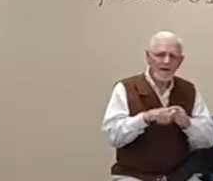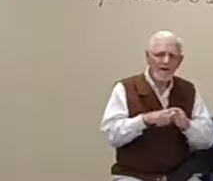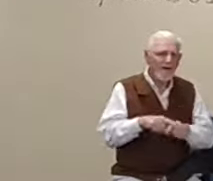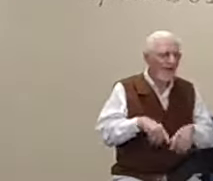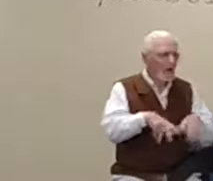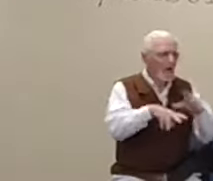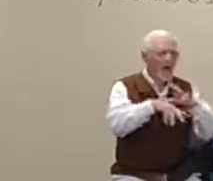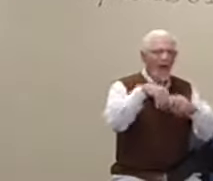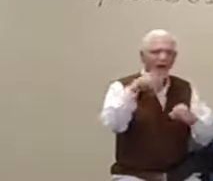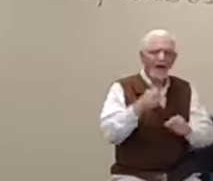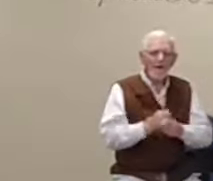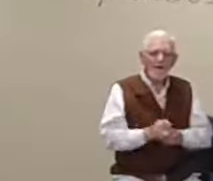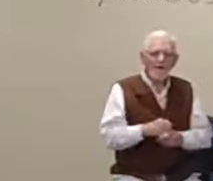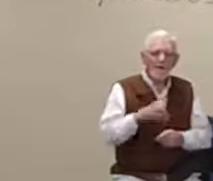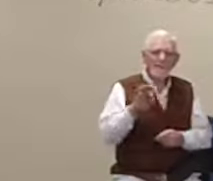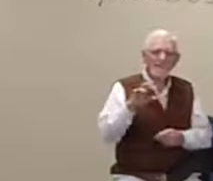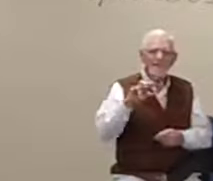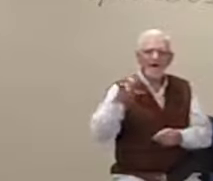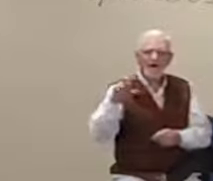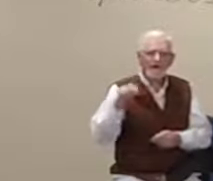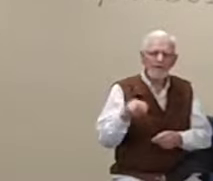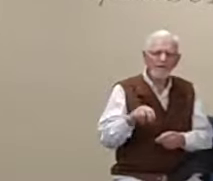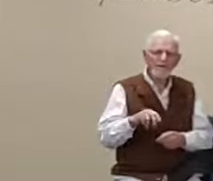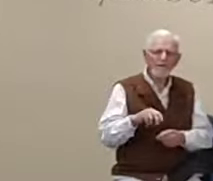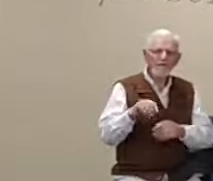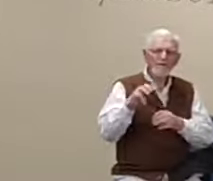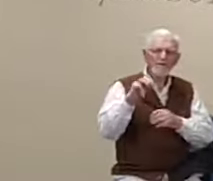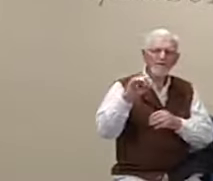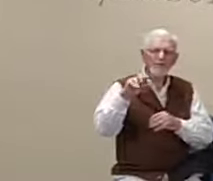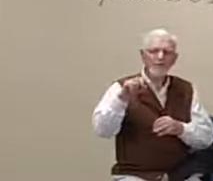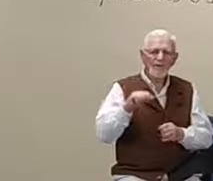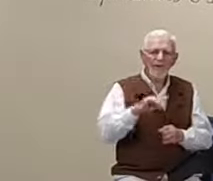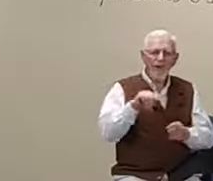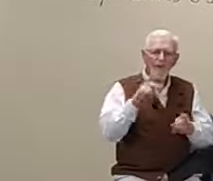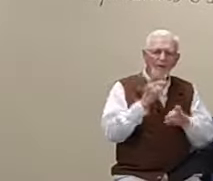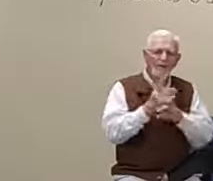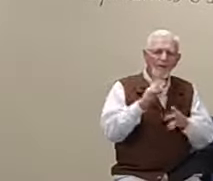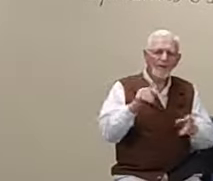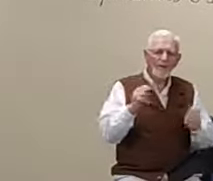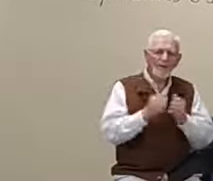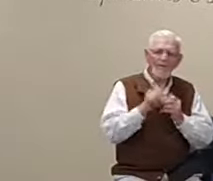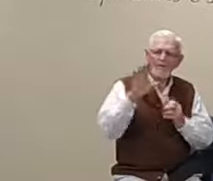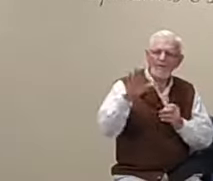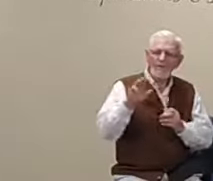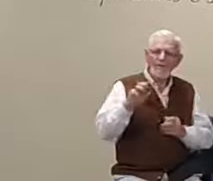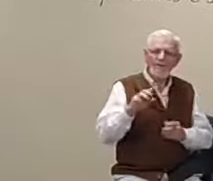out, I can't function as a missionary and keep up with your Bible reading schedule.